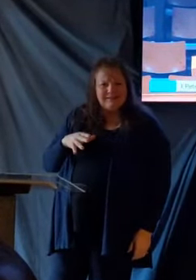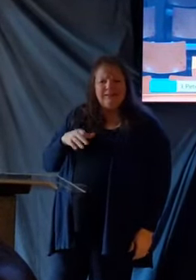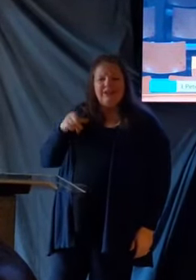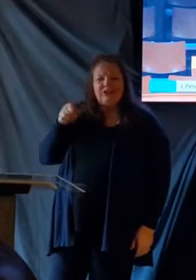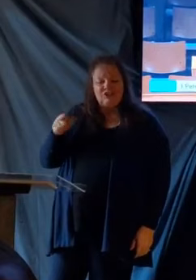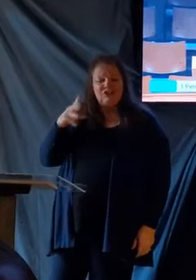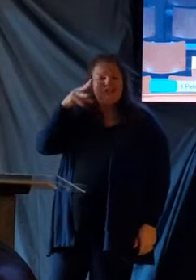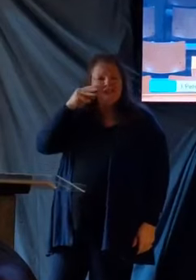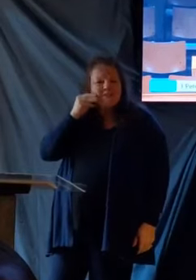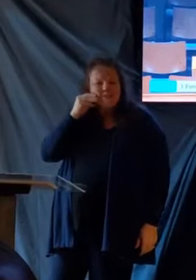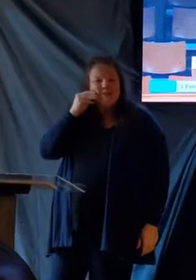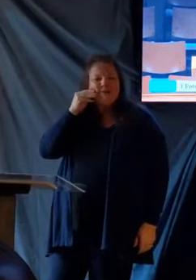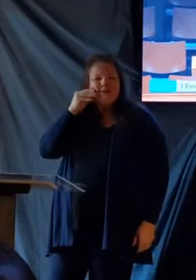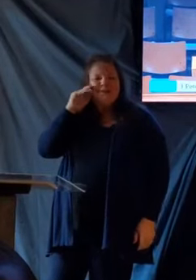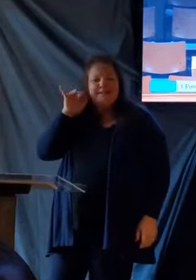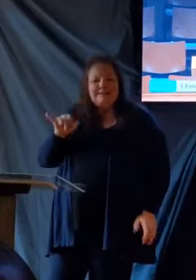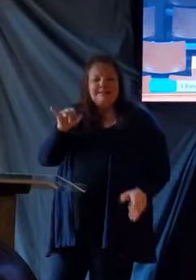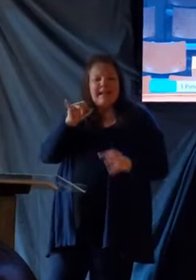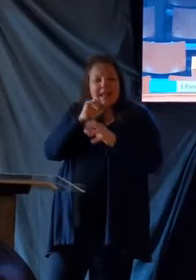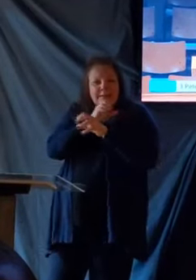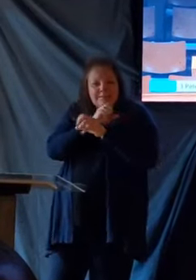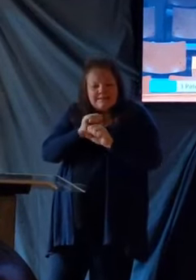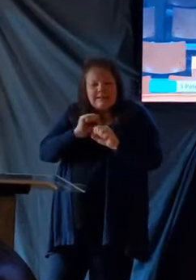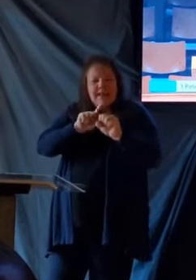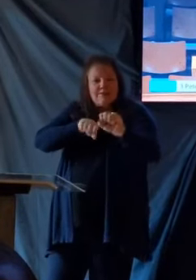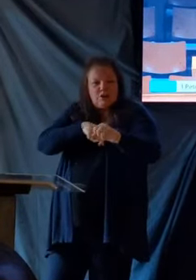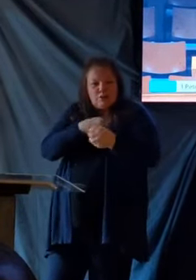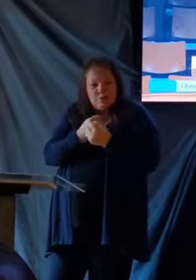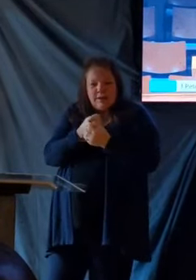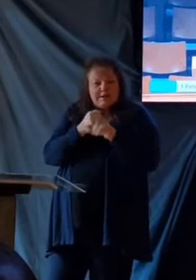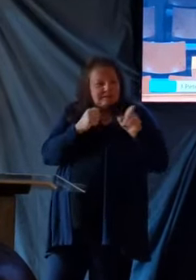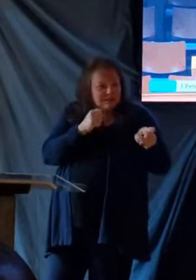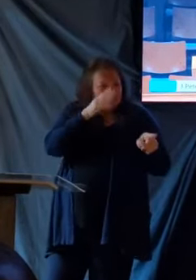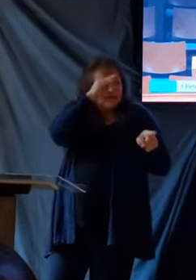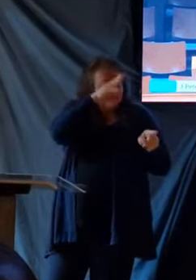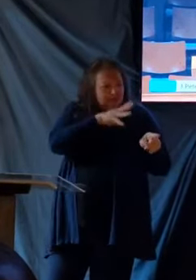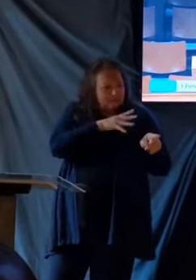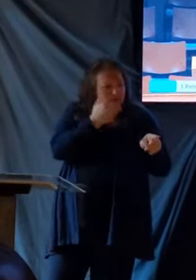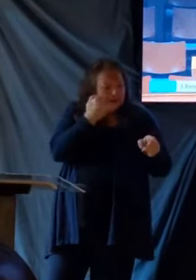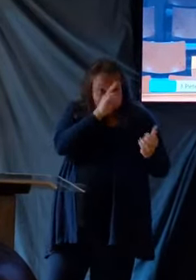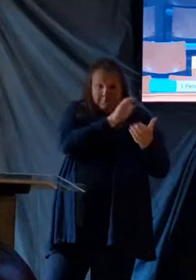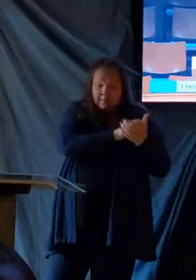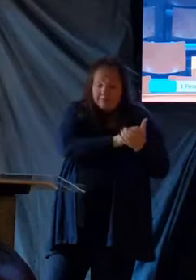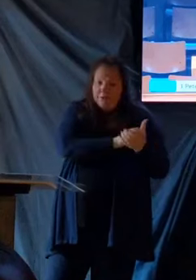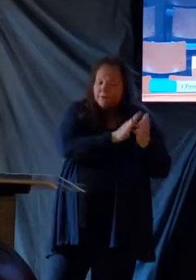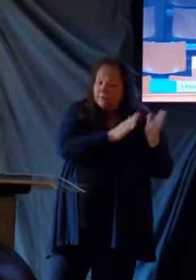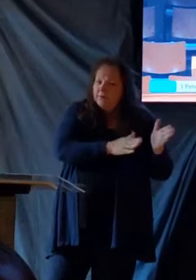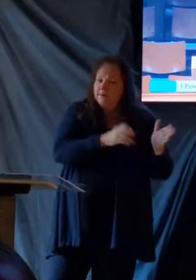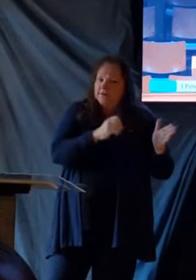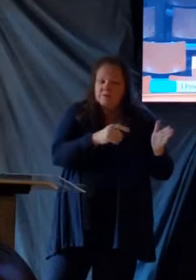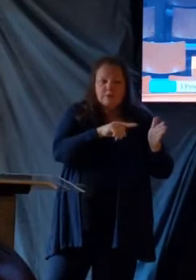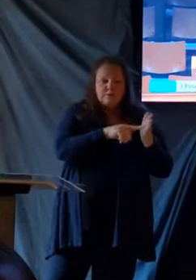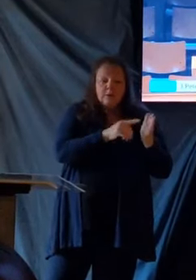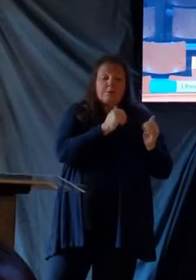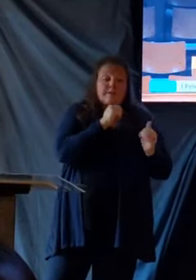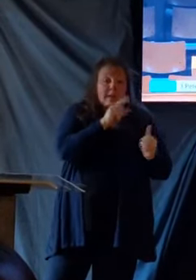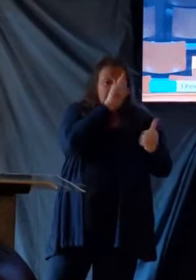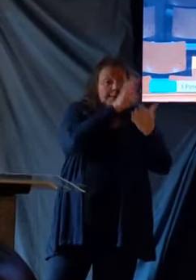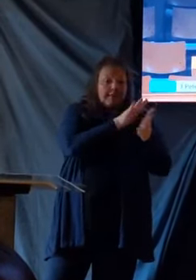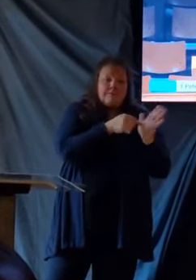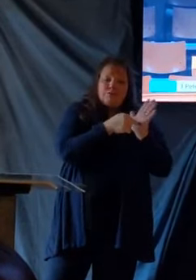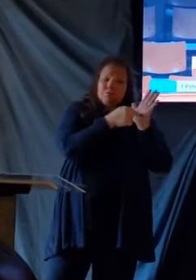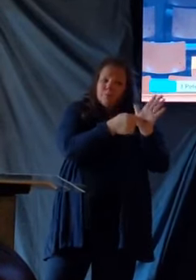but she's experienced the same saving grace of God as the husband has, that he's a believer. So he starts out with an unbeliever,